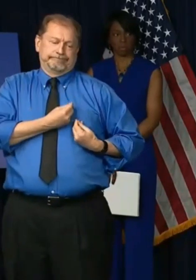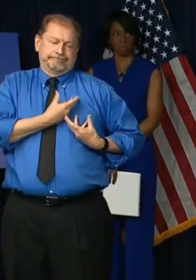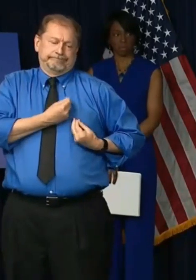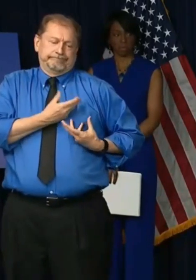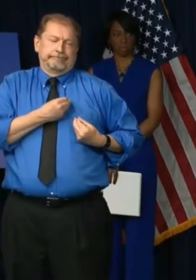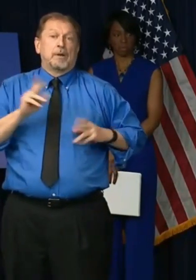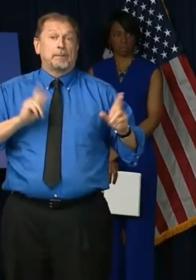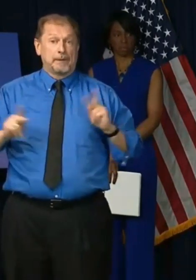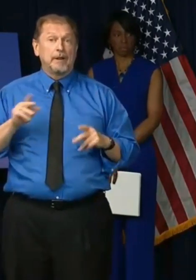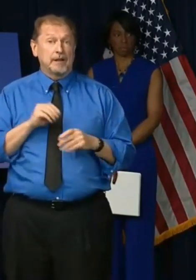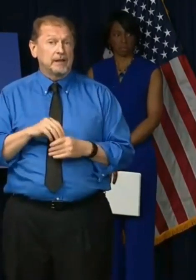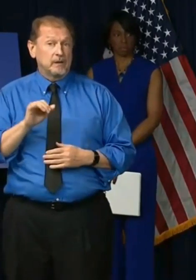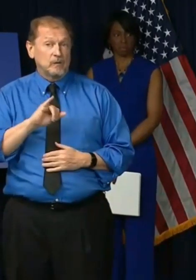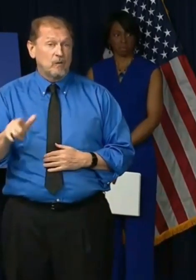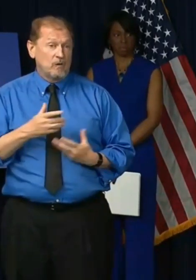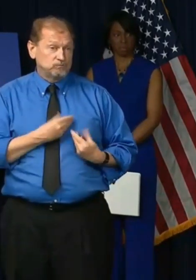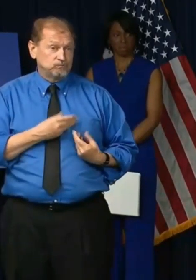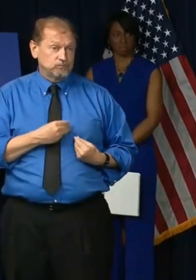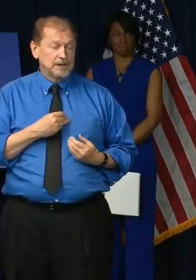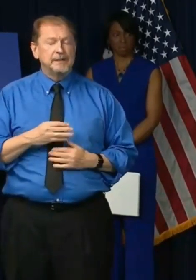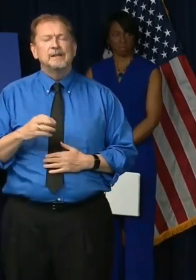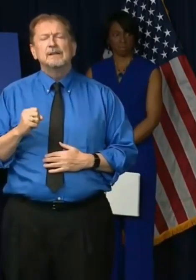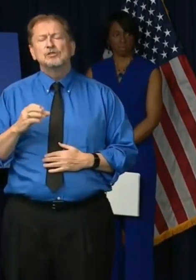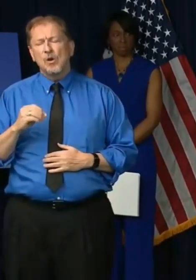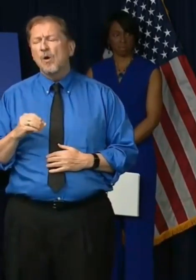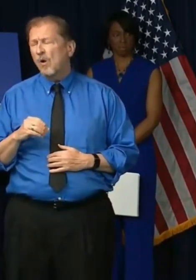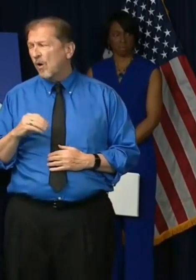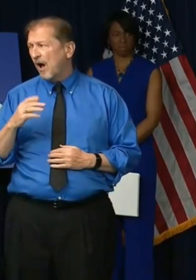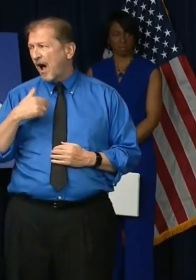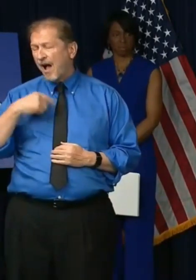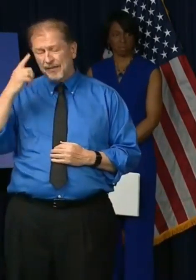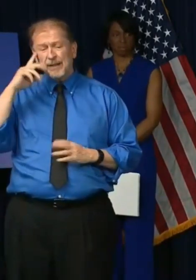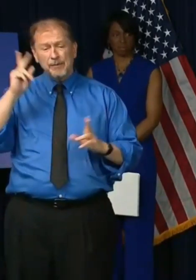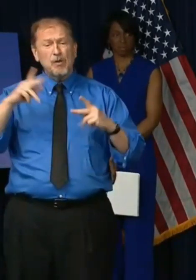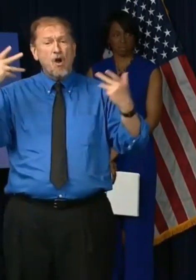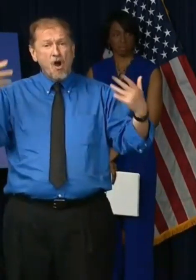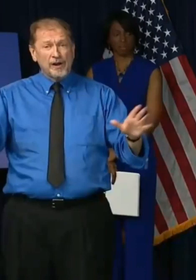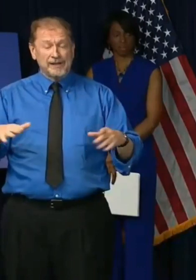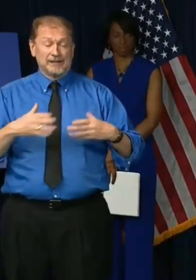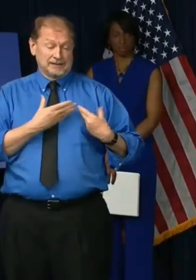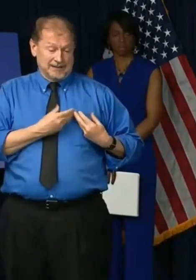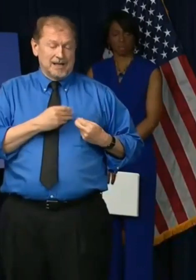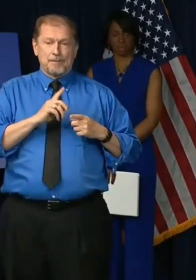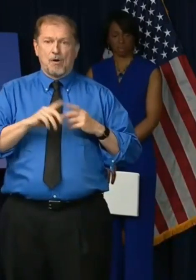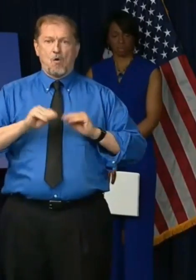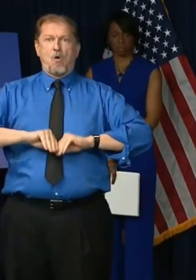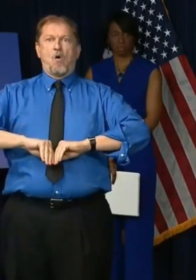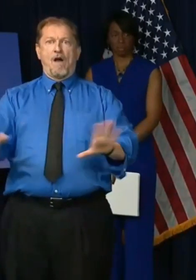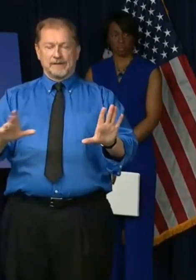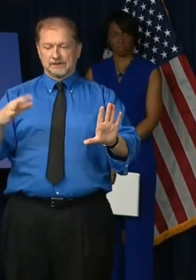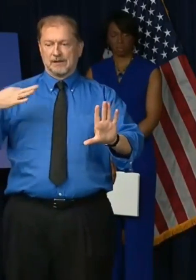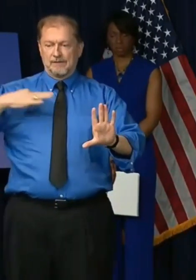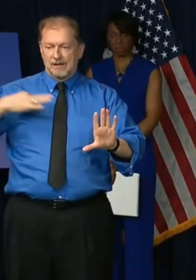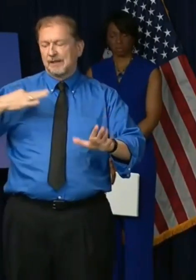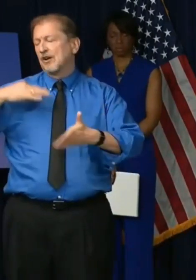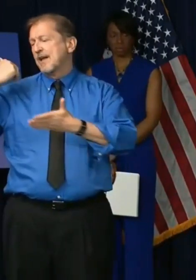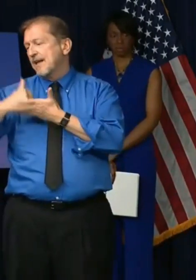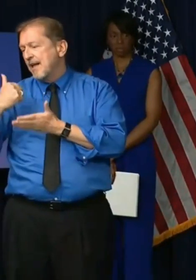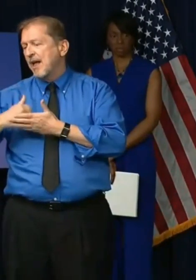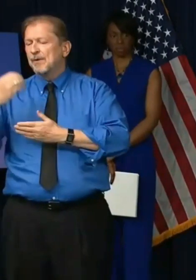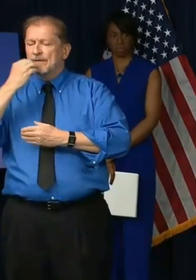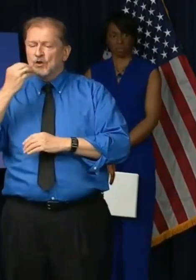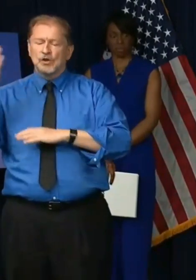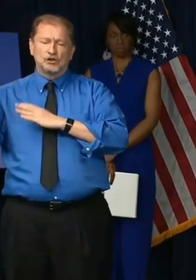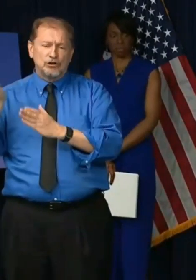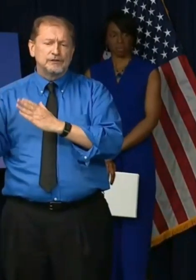state of Illinois. So I don't know, maybe that was already here, but it's so much more evident now. And I think maybe one